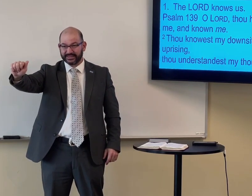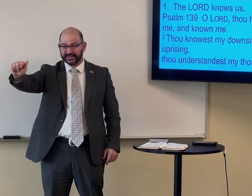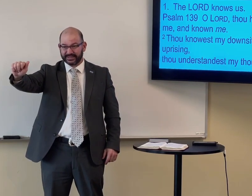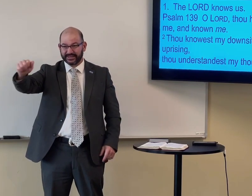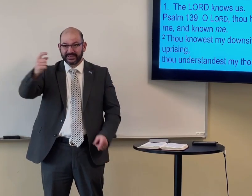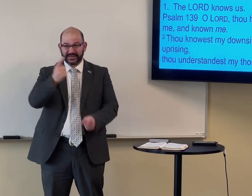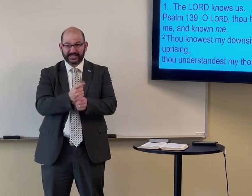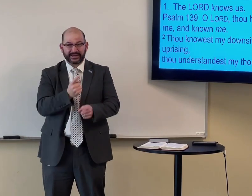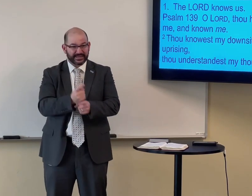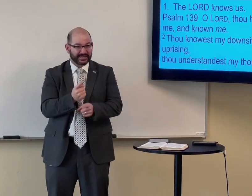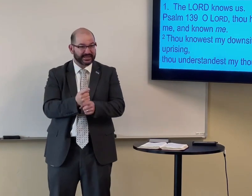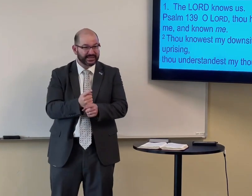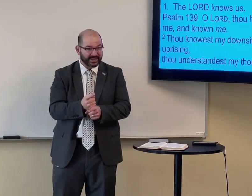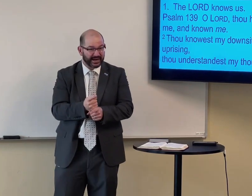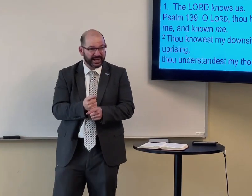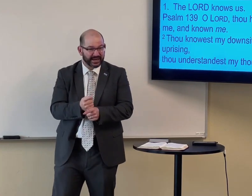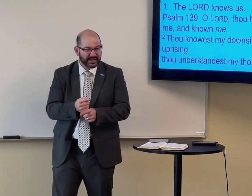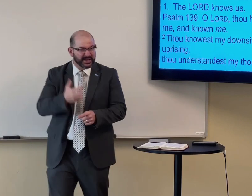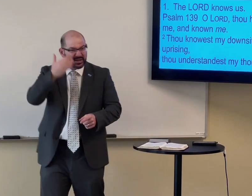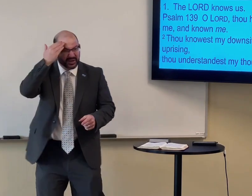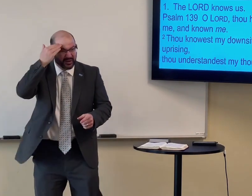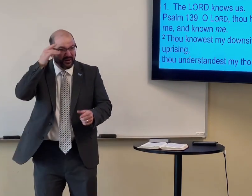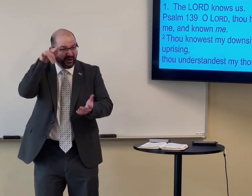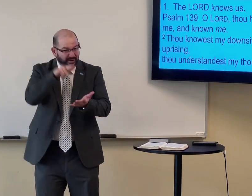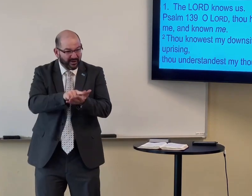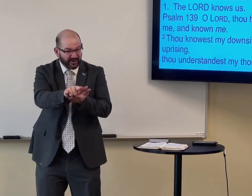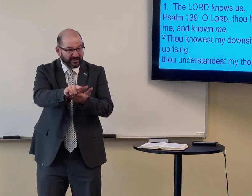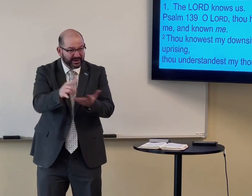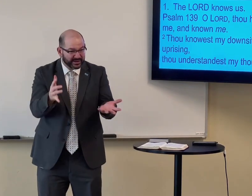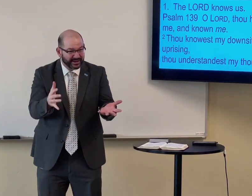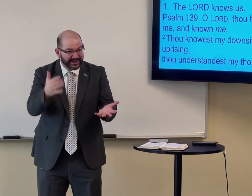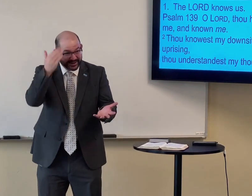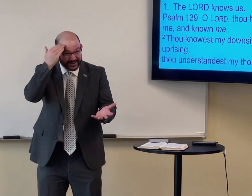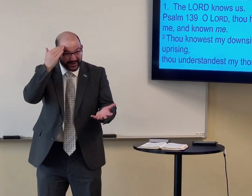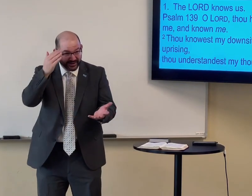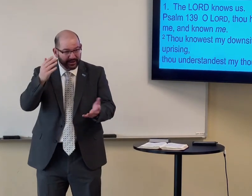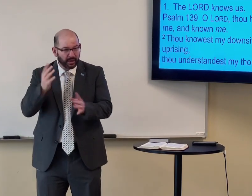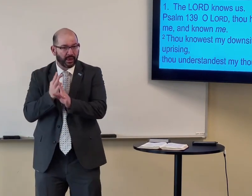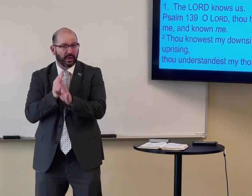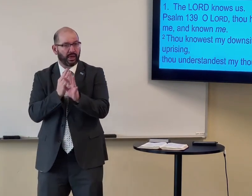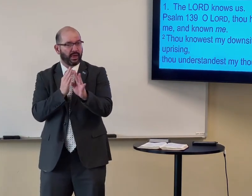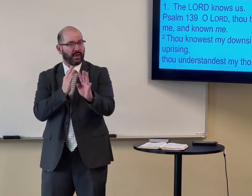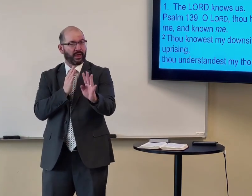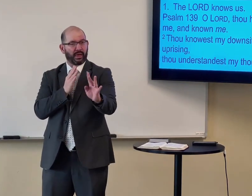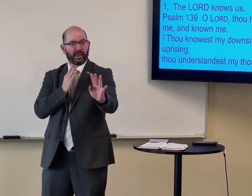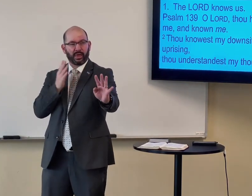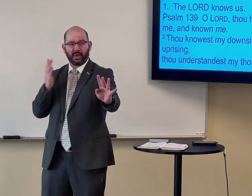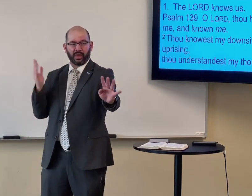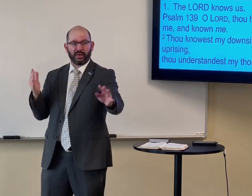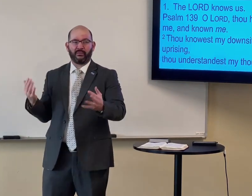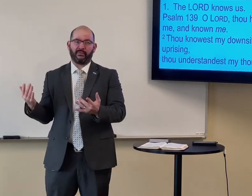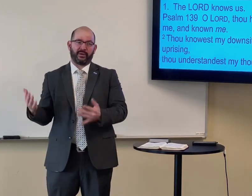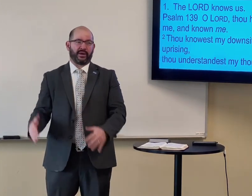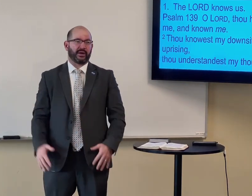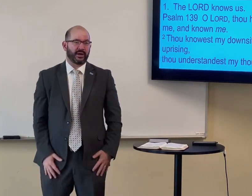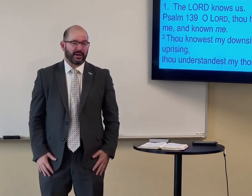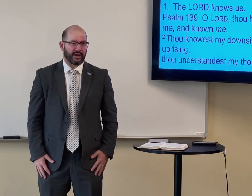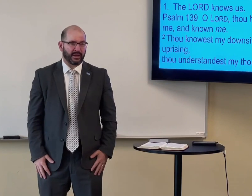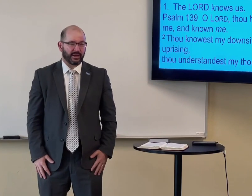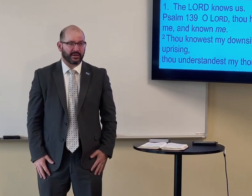Okay, Transportation Security Agency. Okay, we're like flying now. You know, they're at the airports, and there's these long lines, and yeah, everybody's waiting